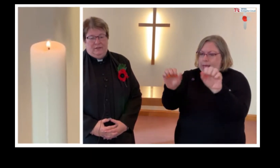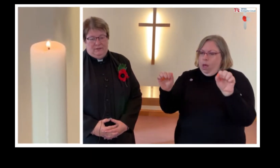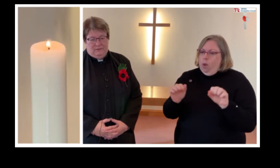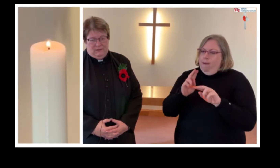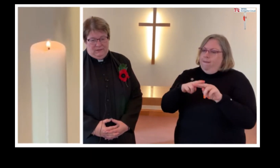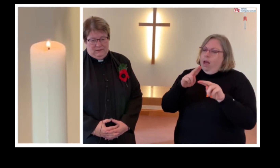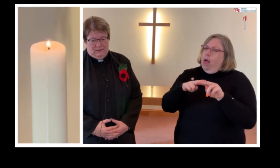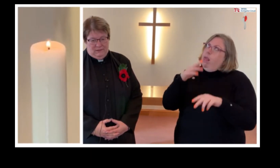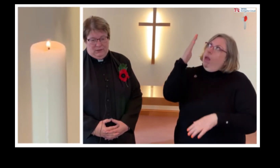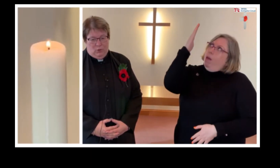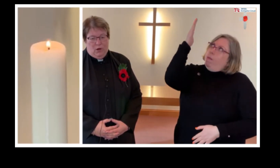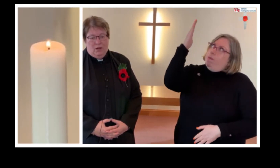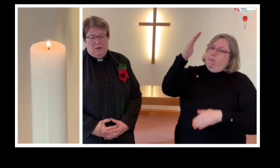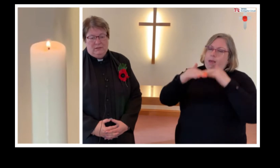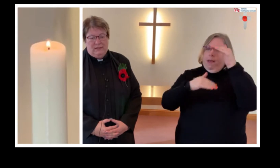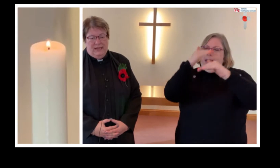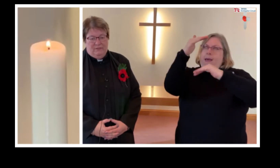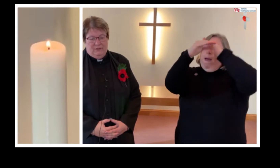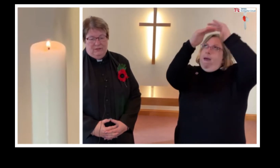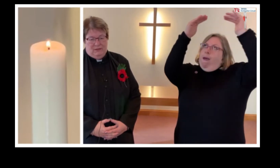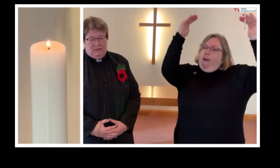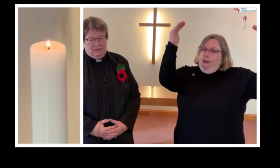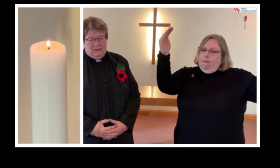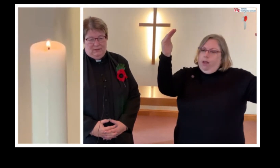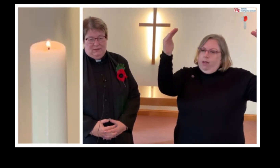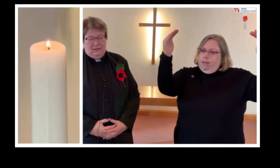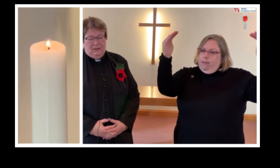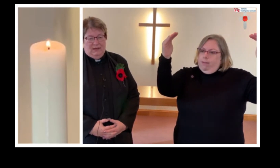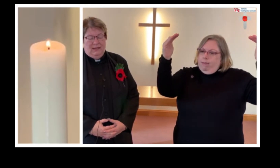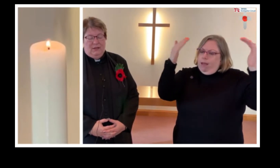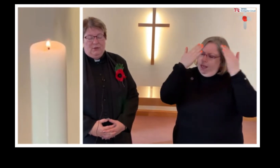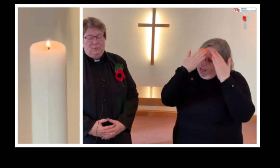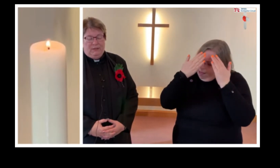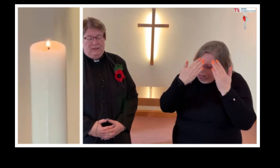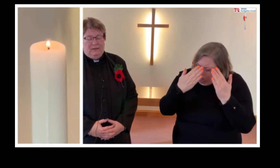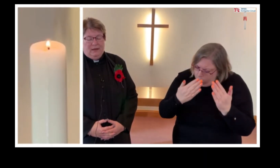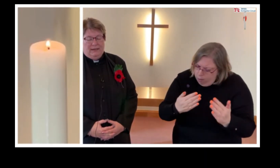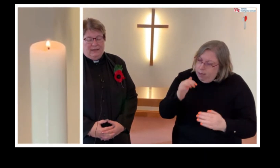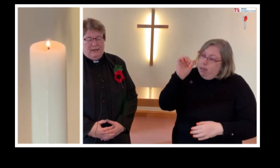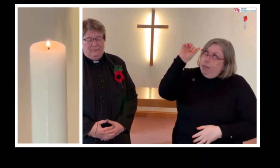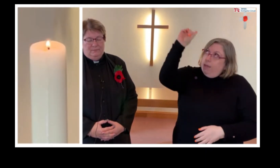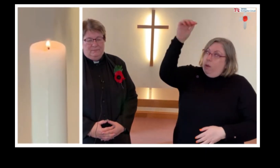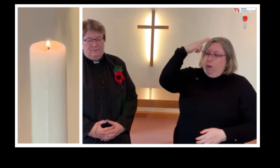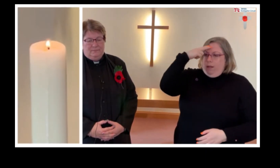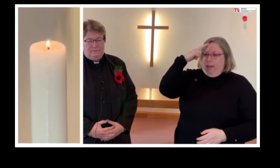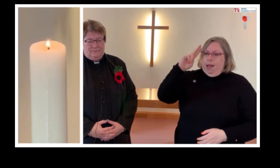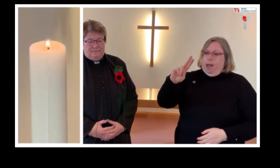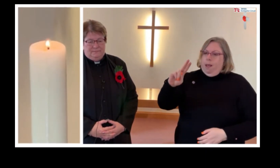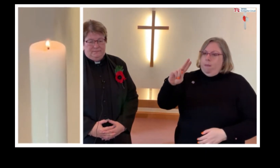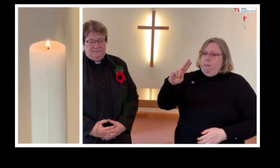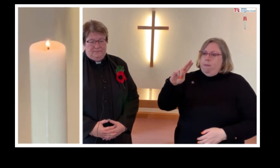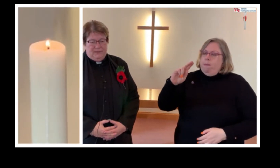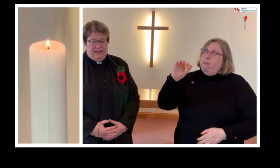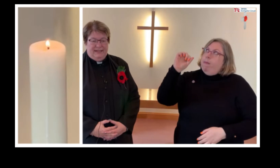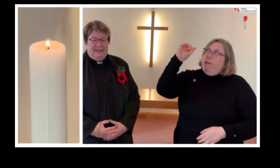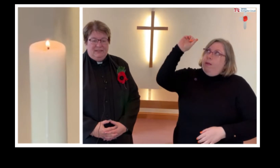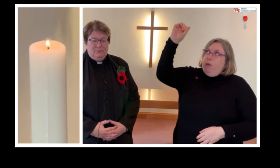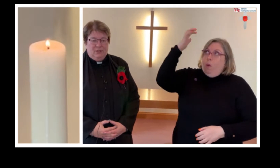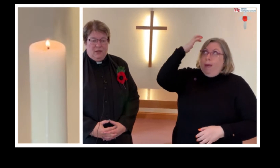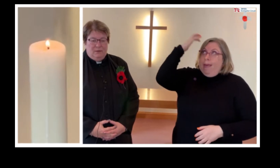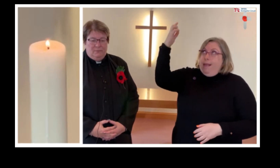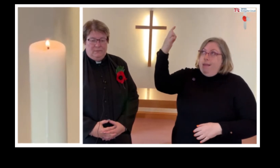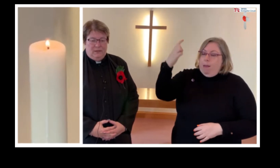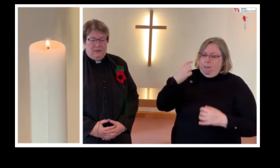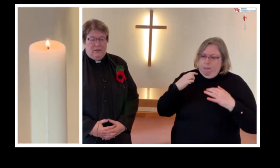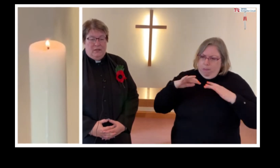Our Father, who art in heaven, hallowed be thy name. Thy